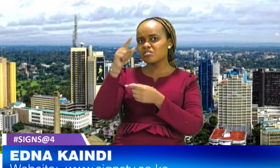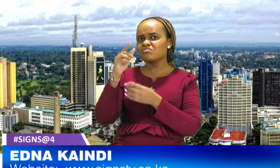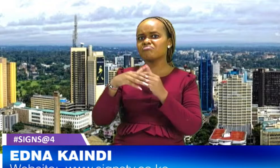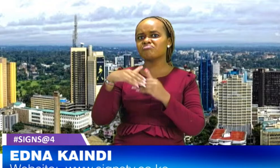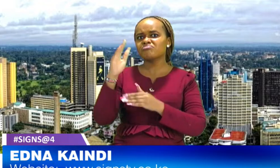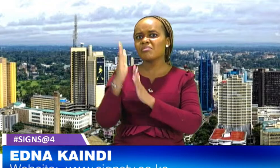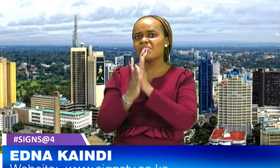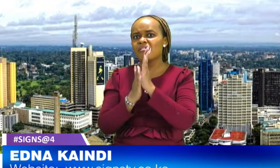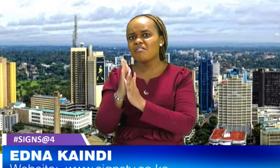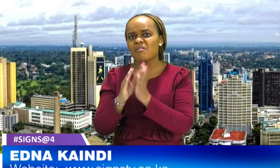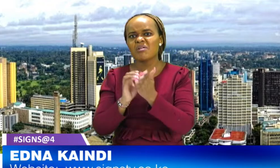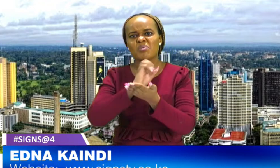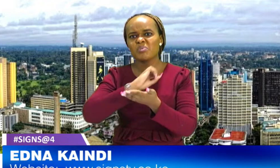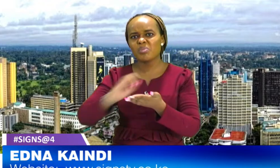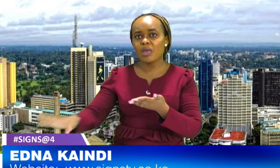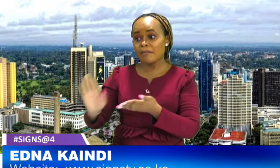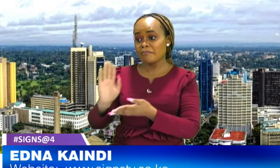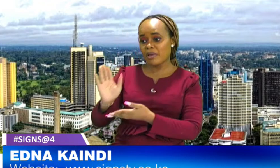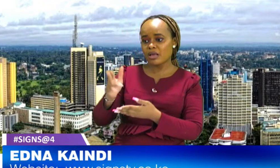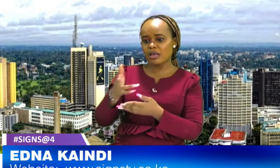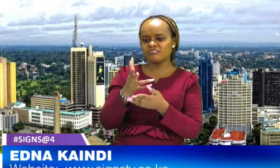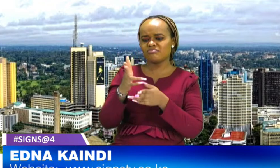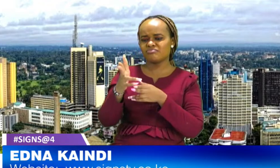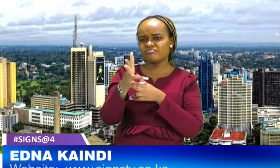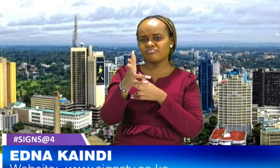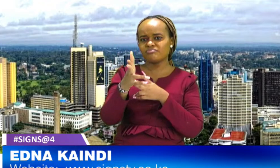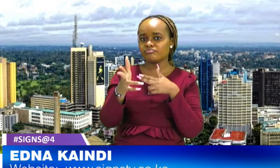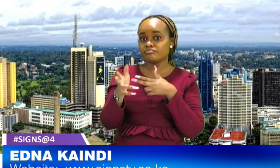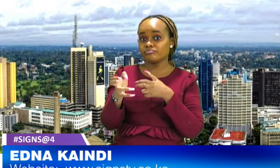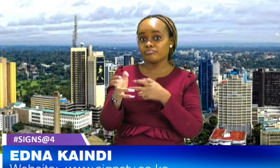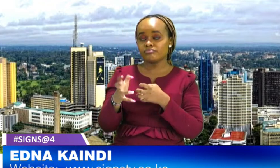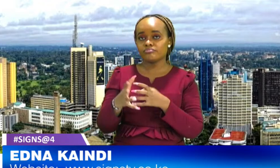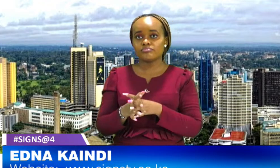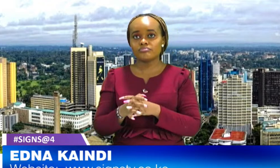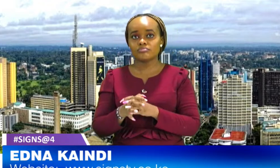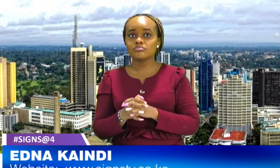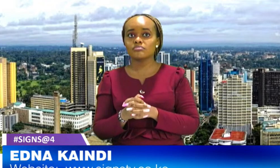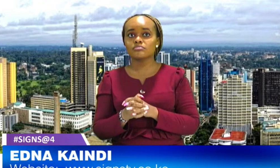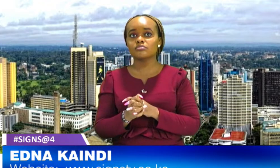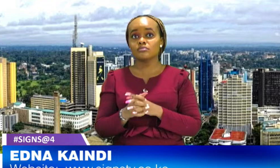government over plans to withdraw his firearms.